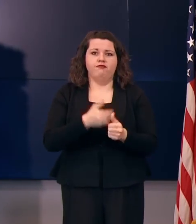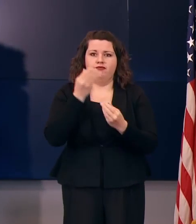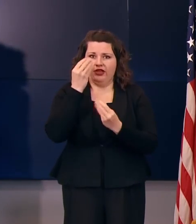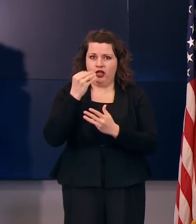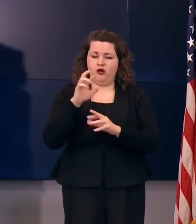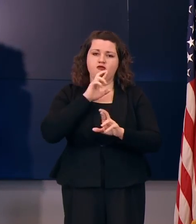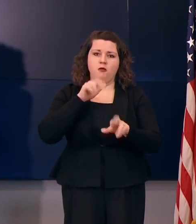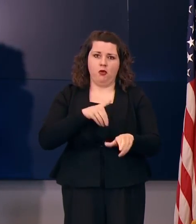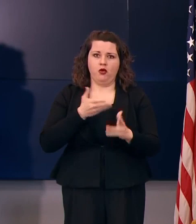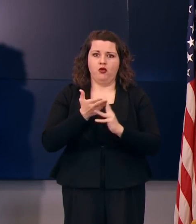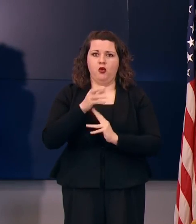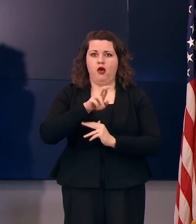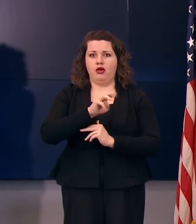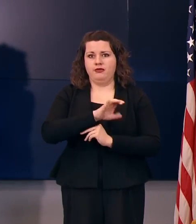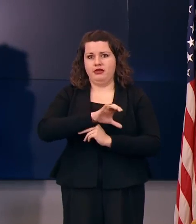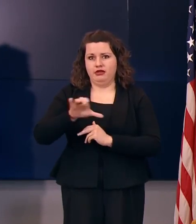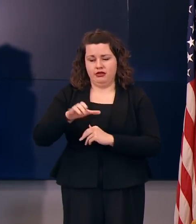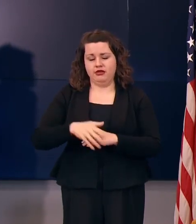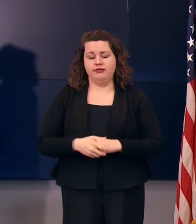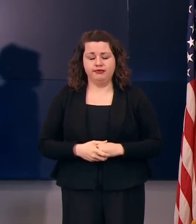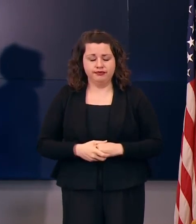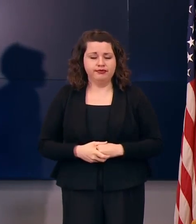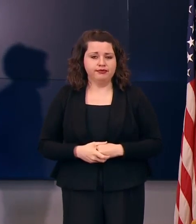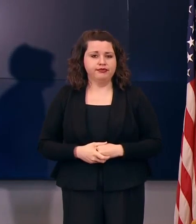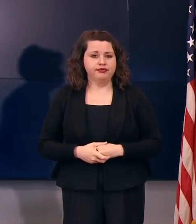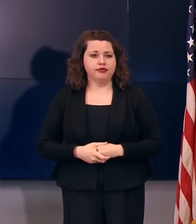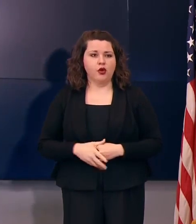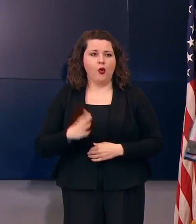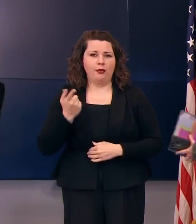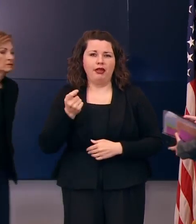being reported through the RMCC data collection effort.